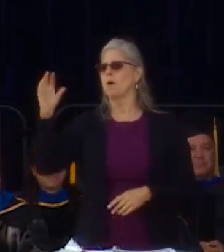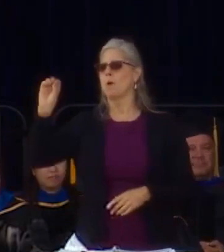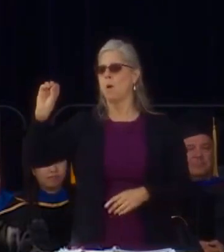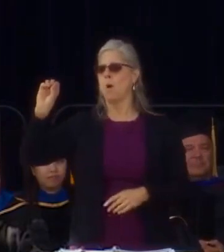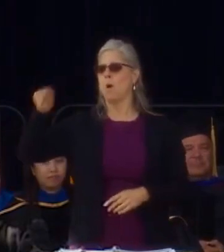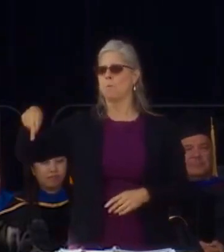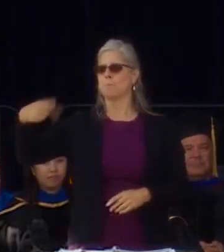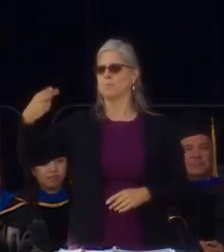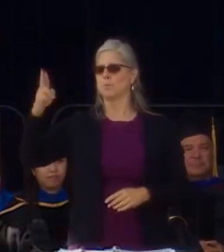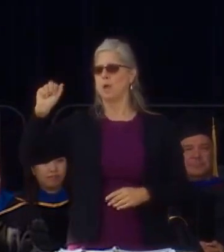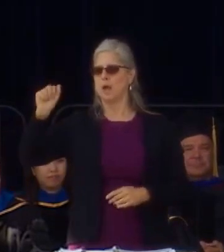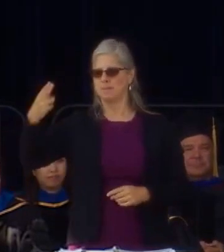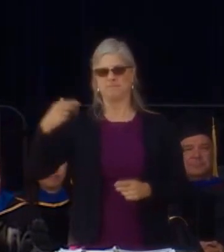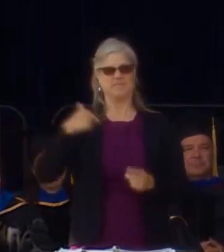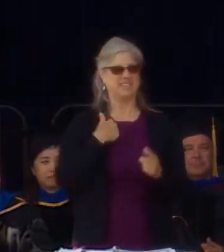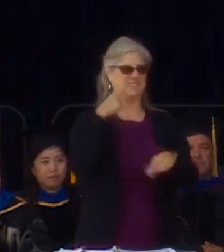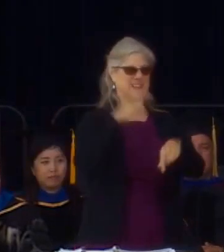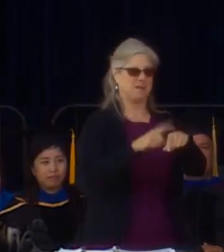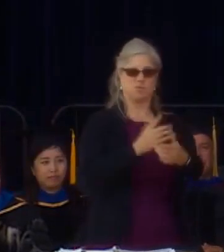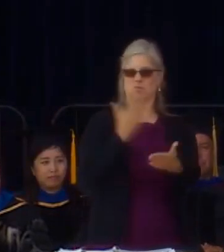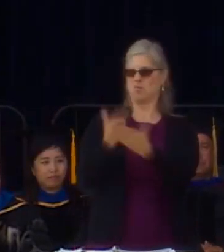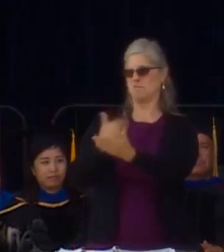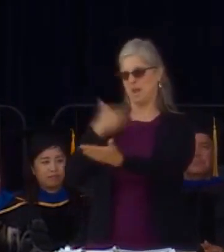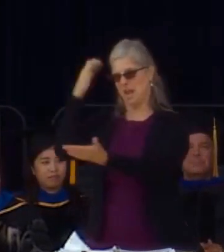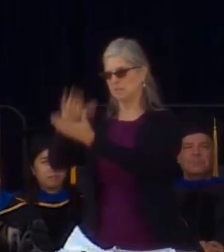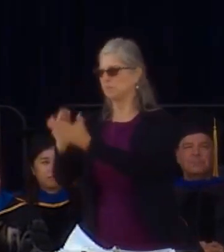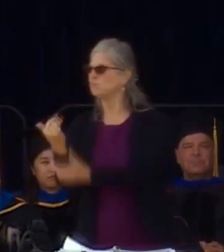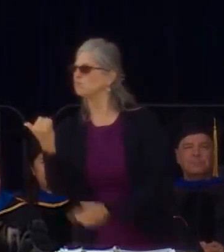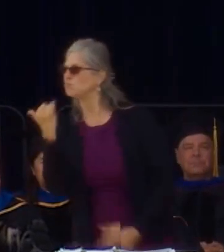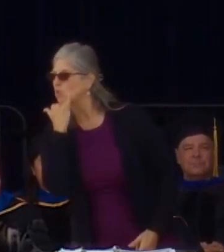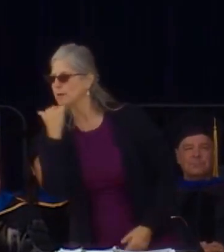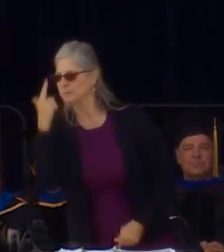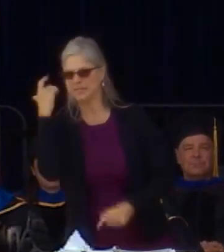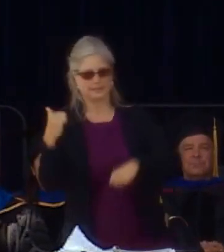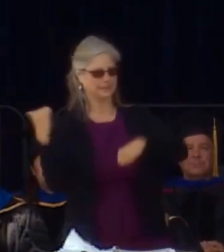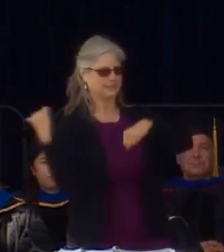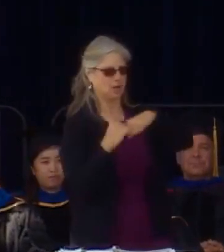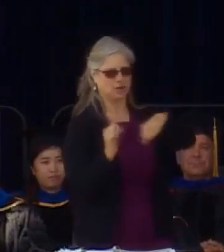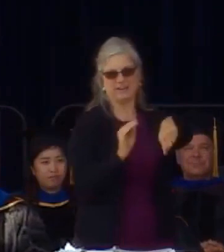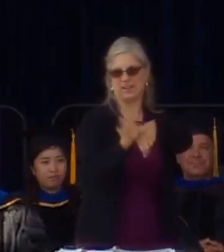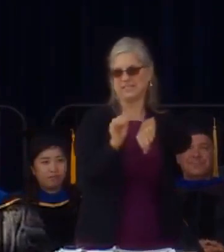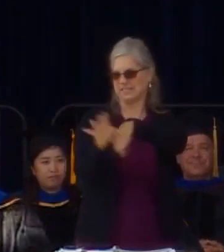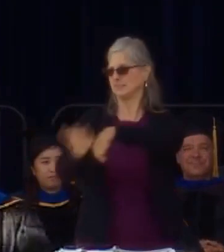time to prove my husband wrong because it's concrete advice time.